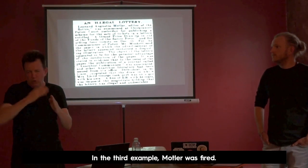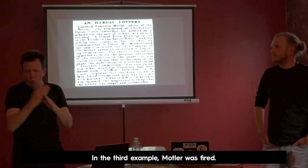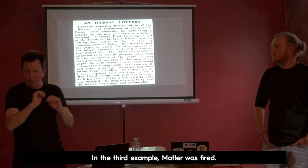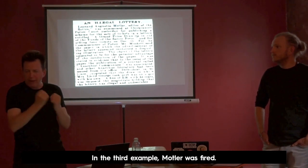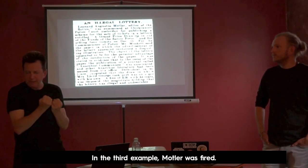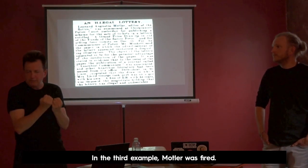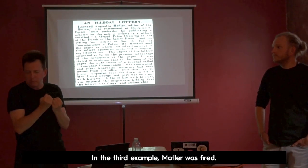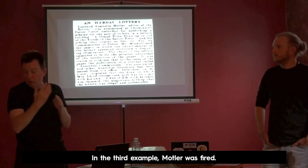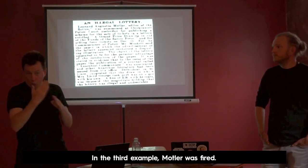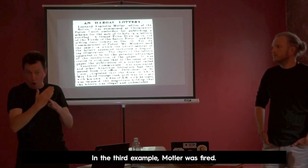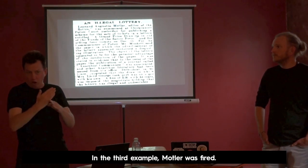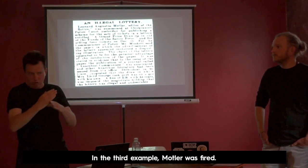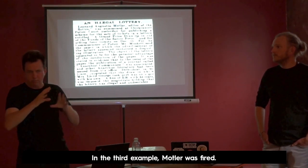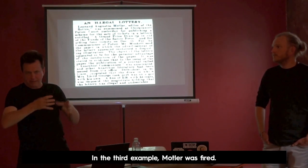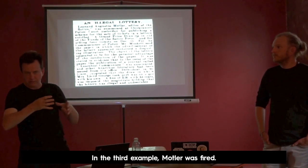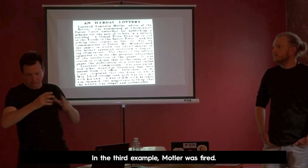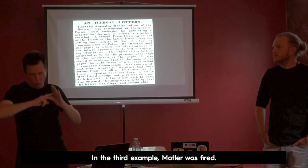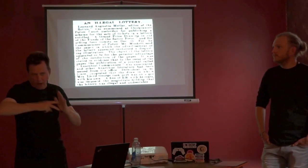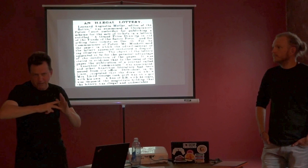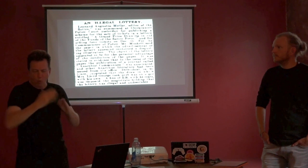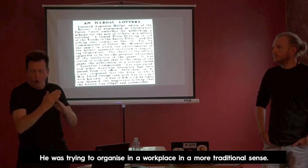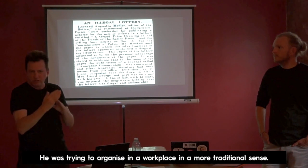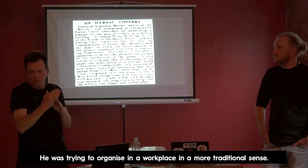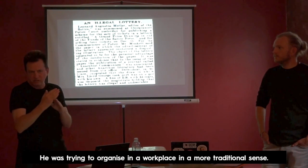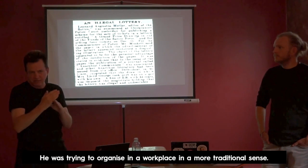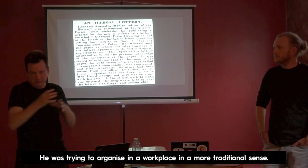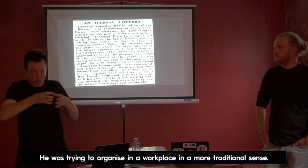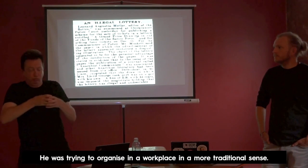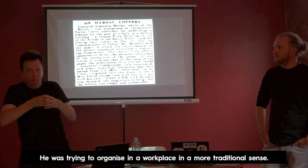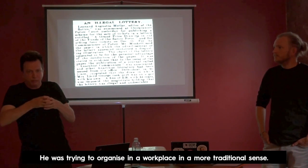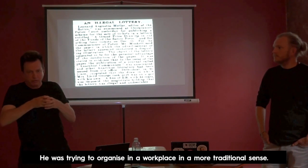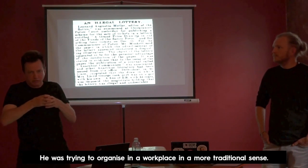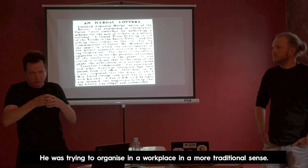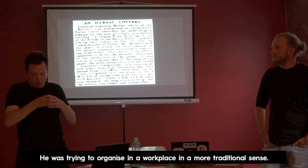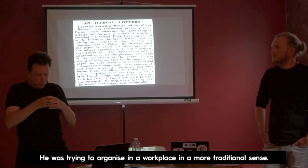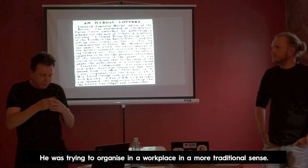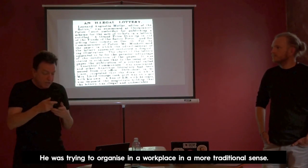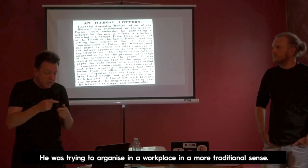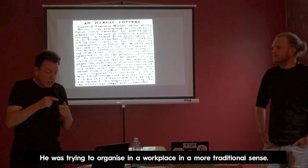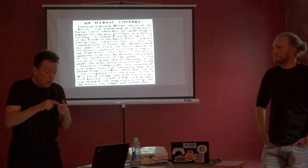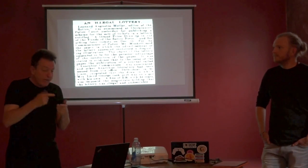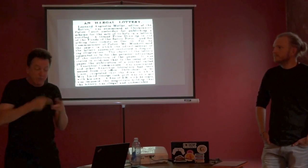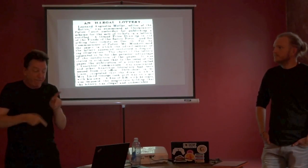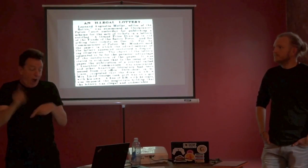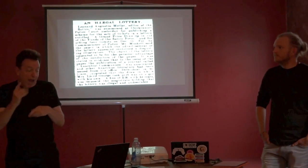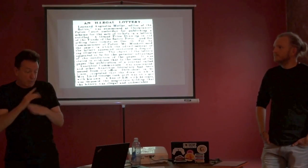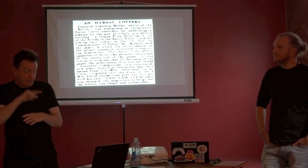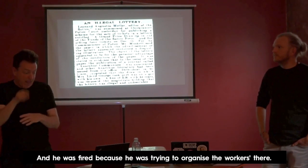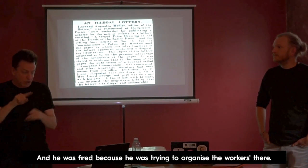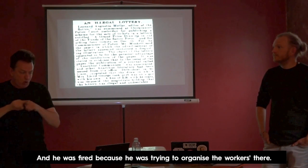In the third example, they were fined. They were trying to organise in a workplace in a more traditional sense, and he was